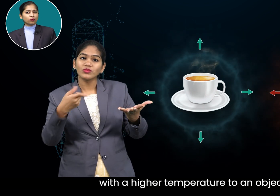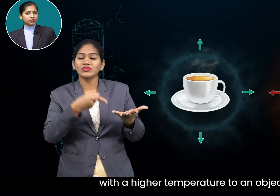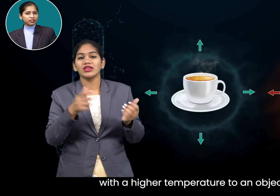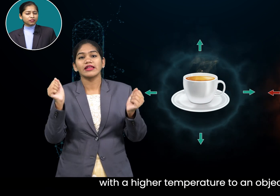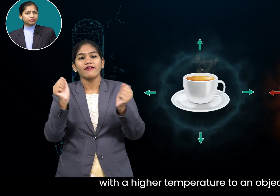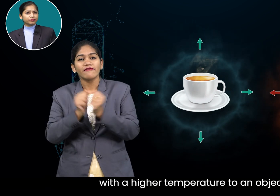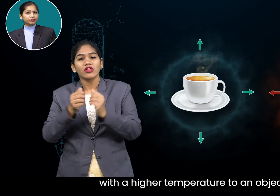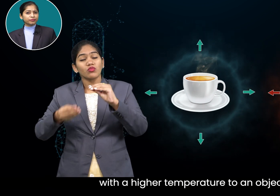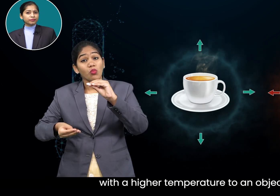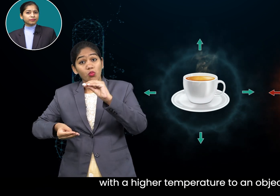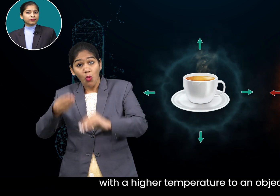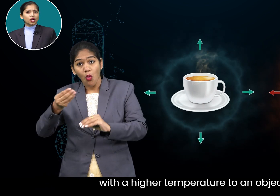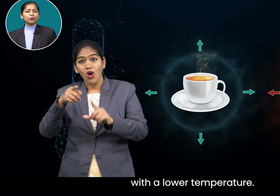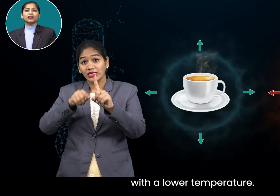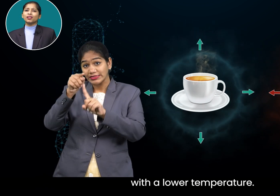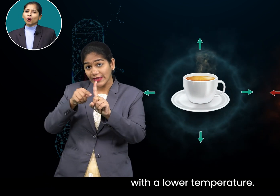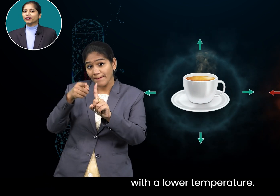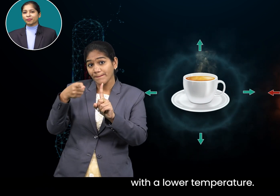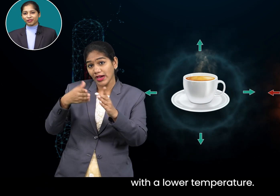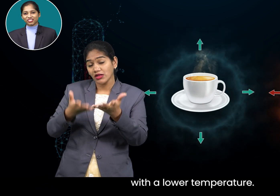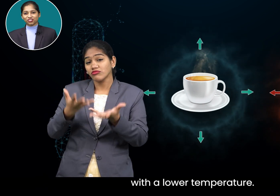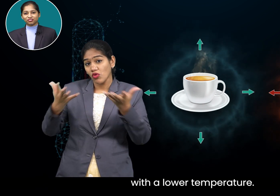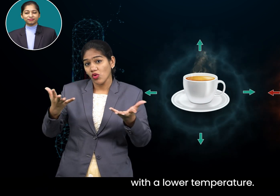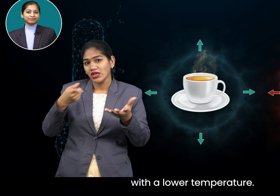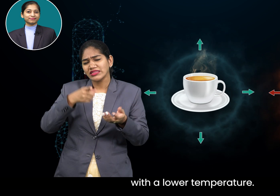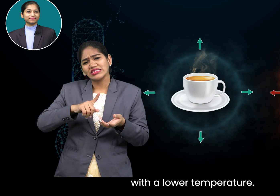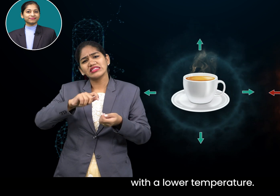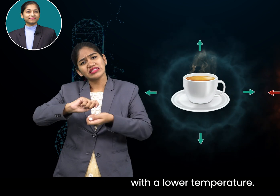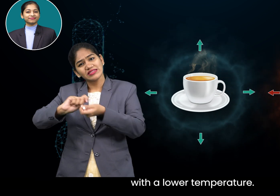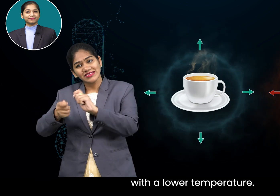an object with a lower temperature.